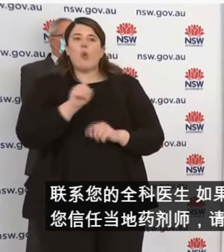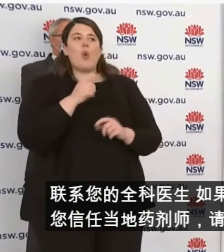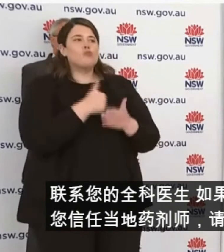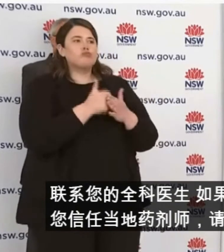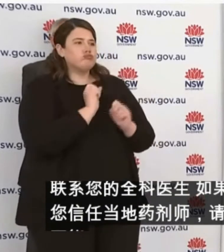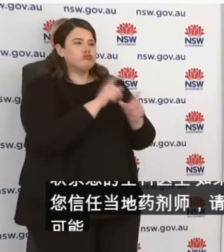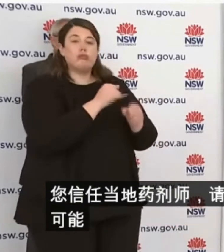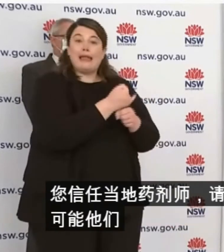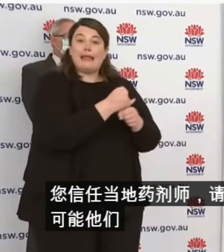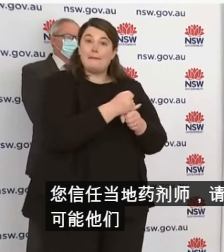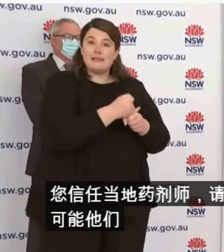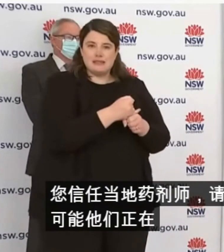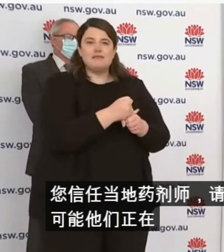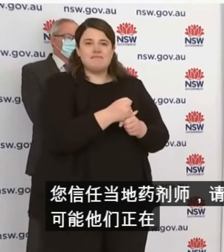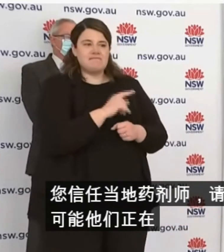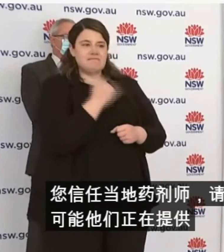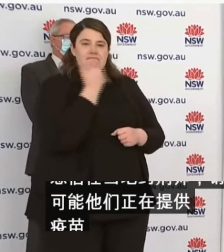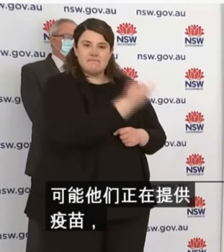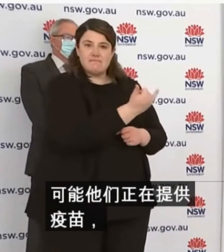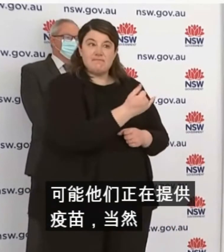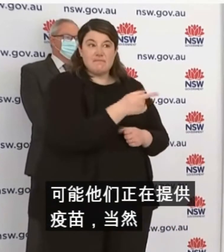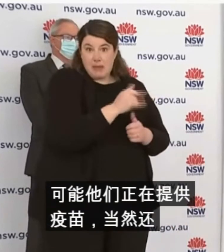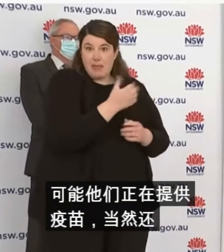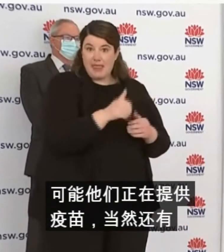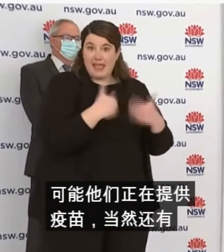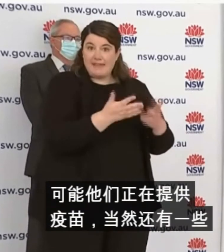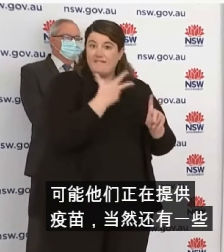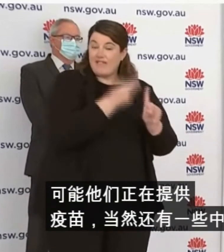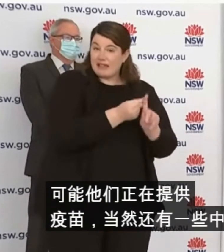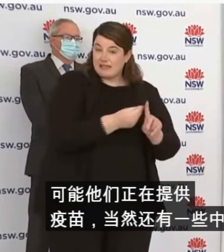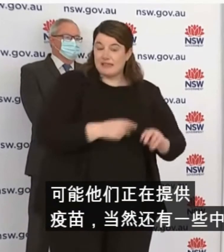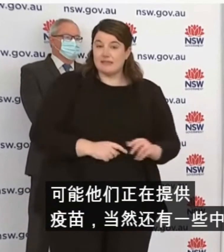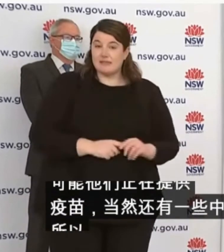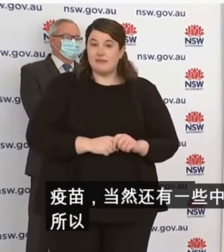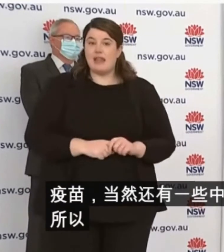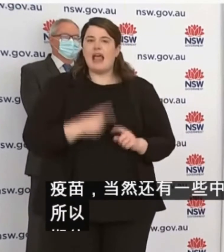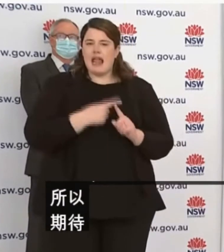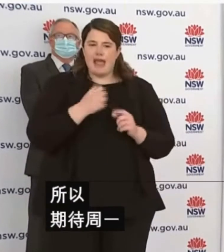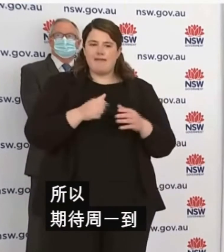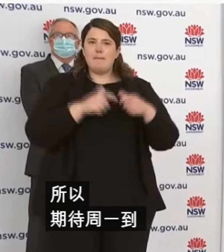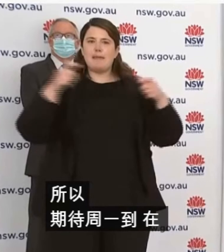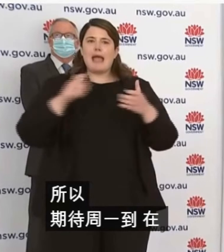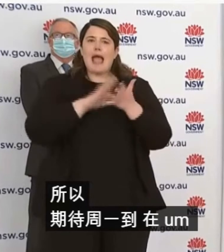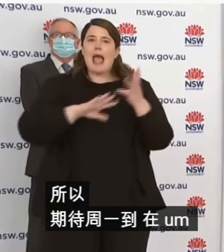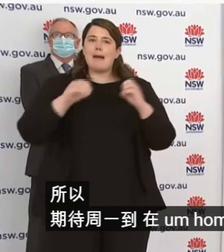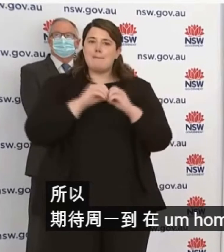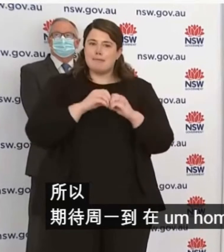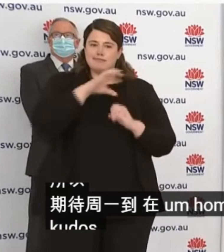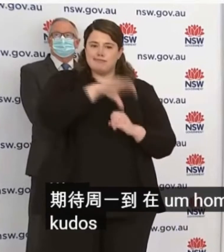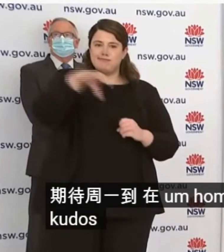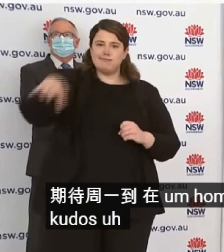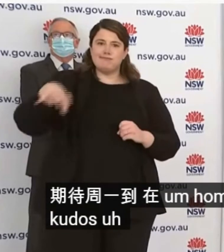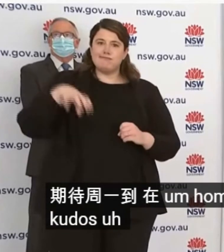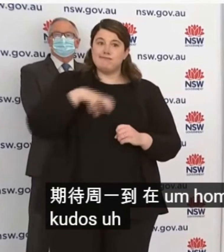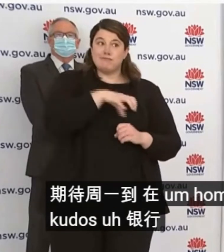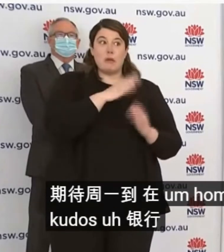trust, chances are they are providing the vaccine. And of course, a number of hubs. So looking forward to Monday to opening up